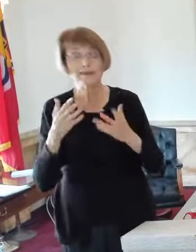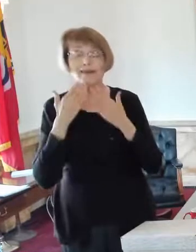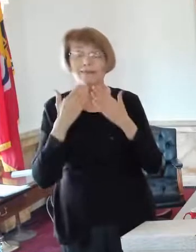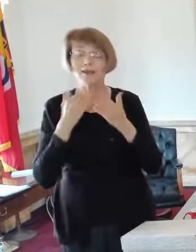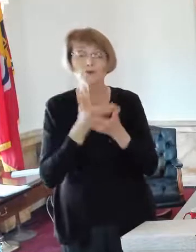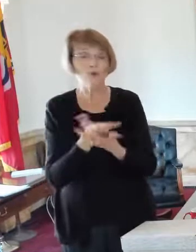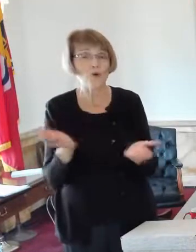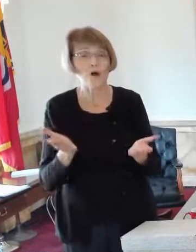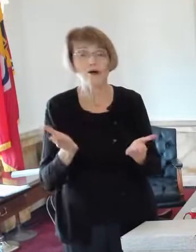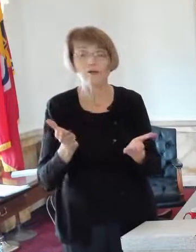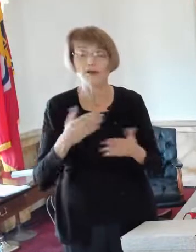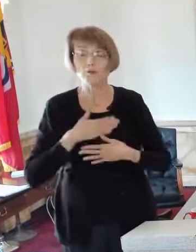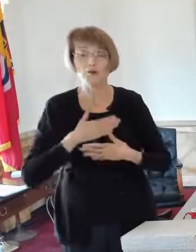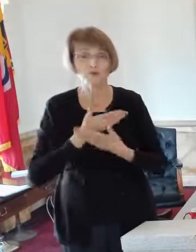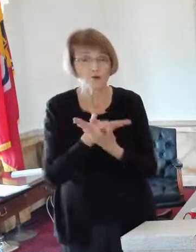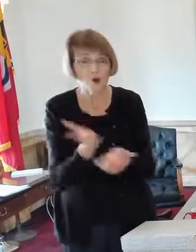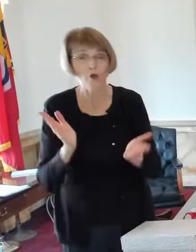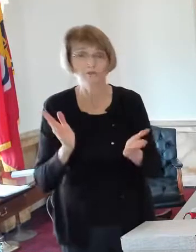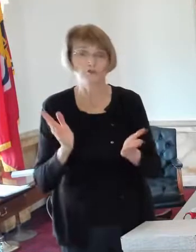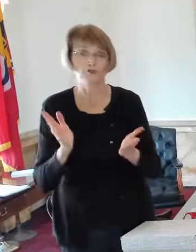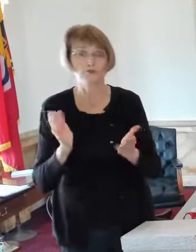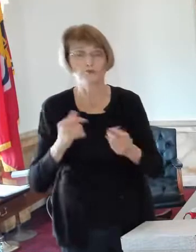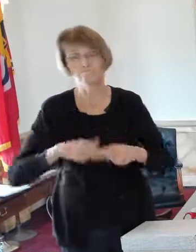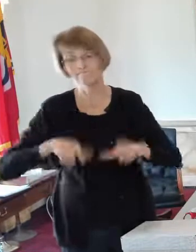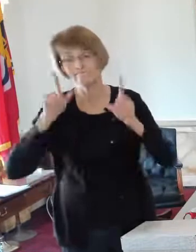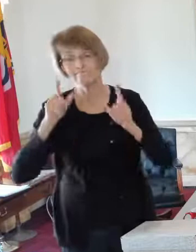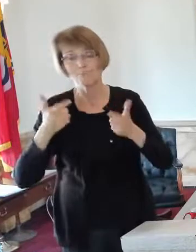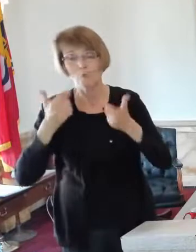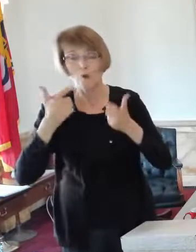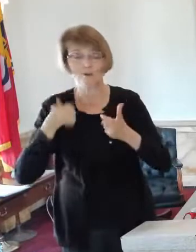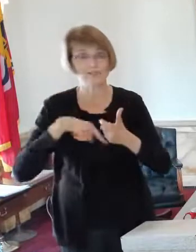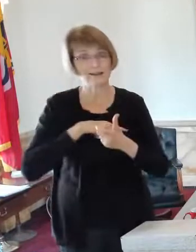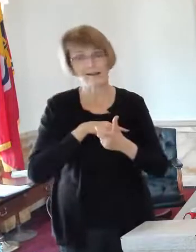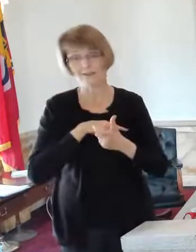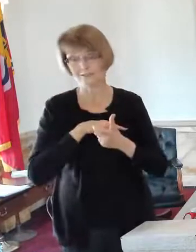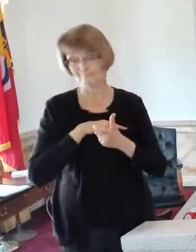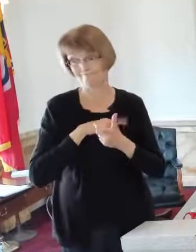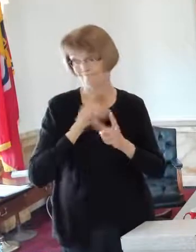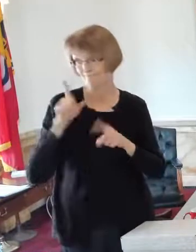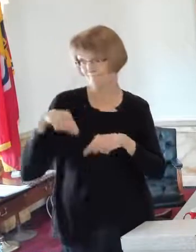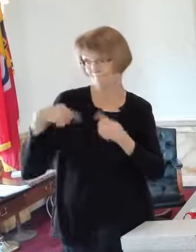appreciate all of you being with us over the last